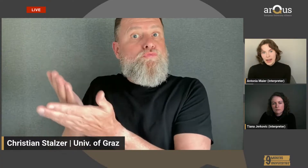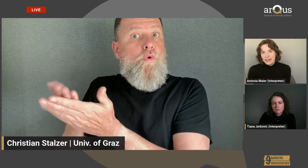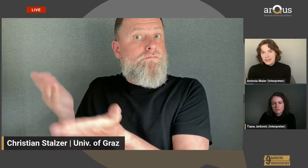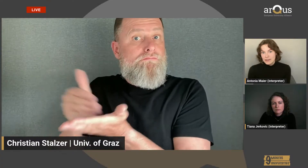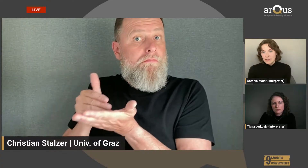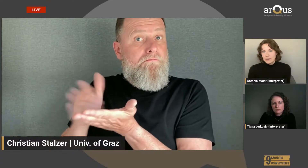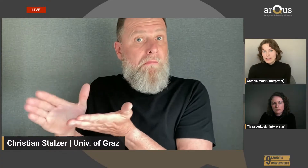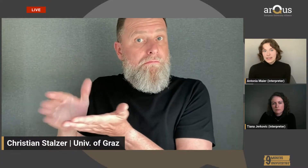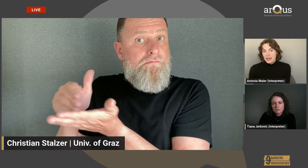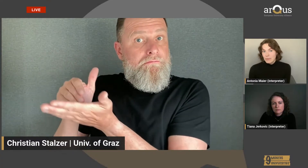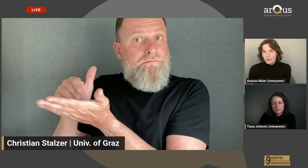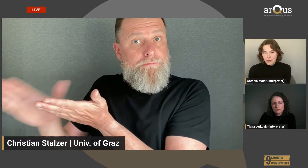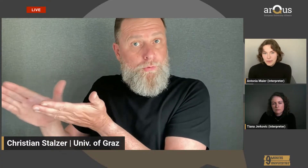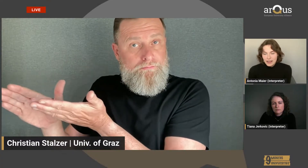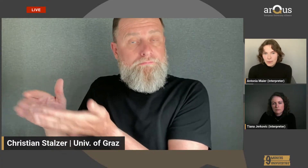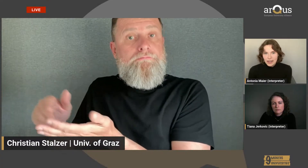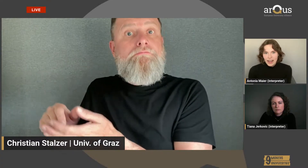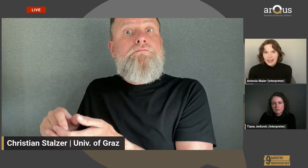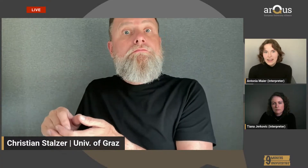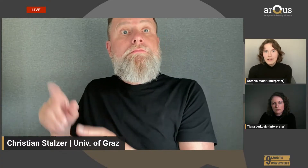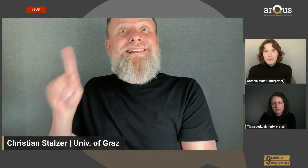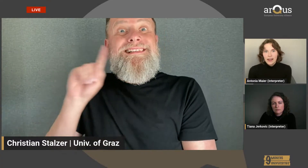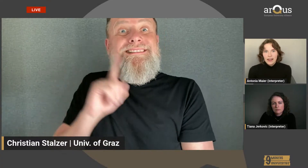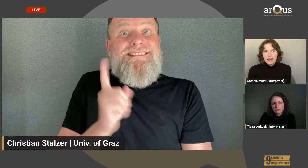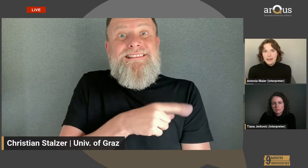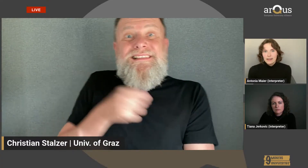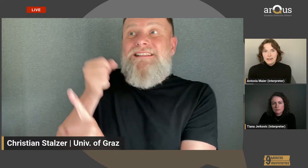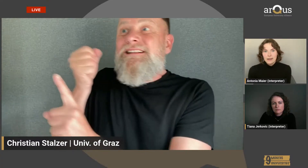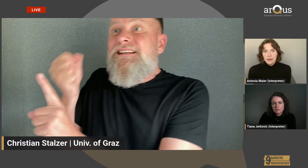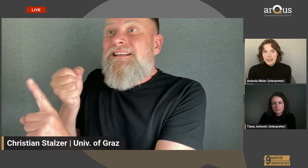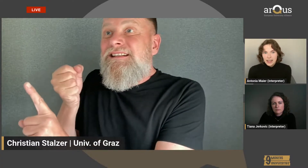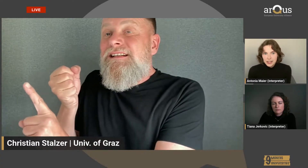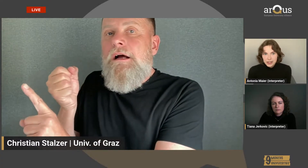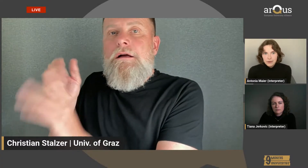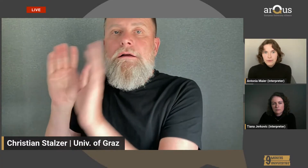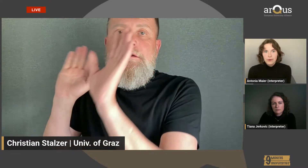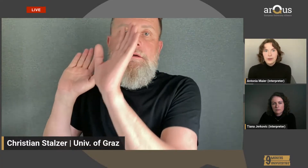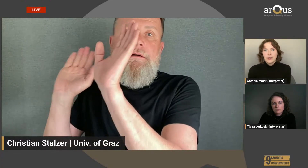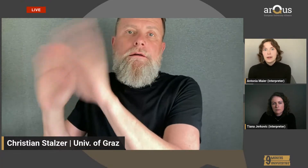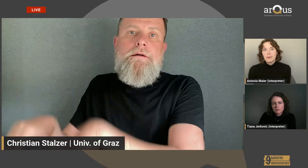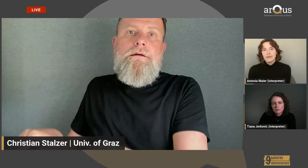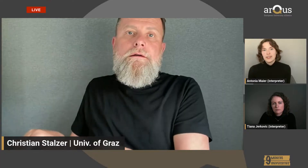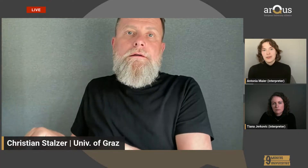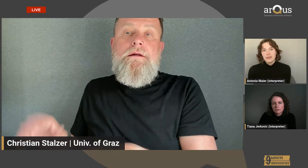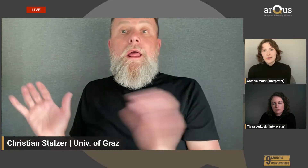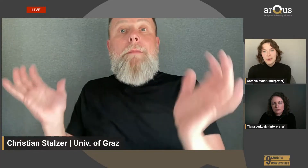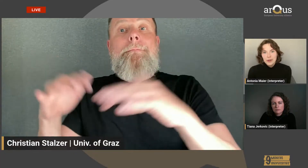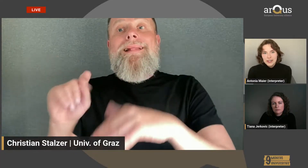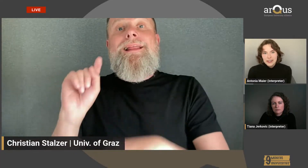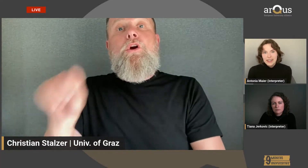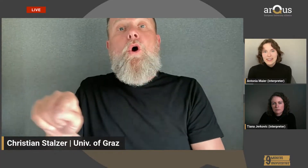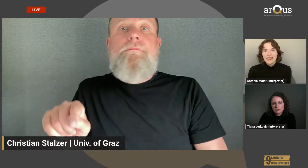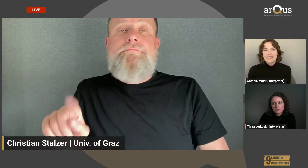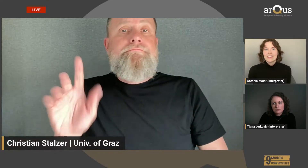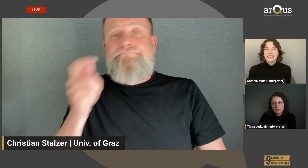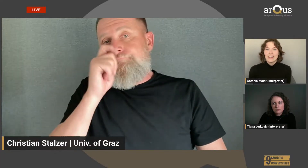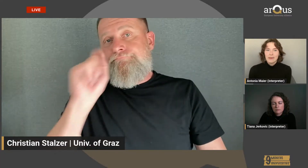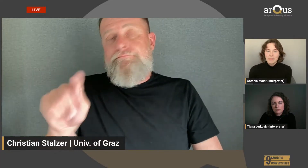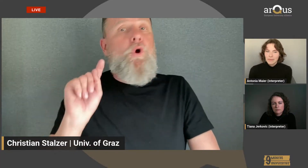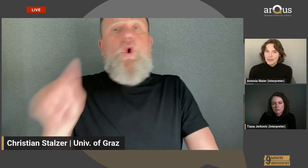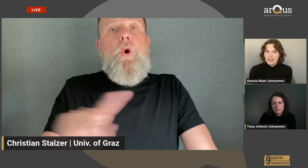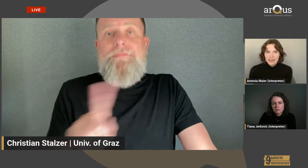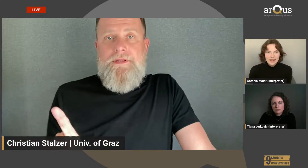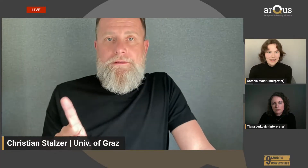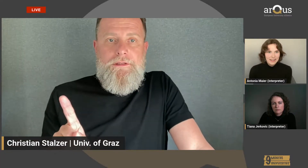it might, the same for me when I file an application for provision of interpreter, it gets